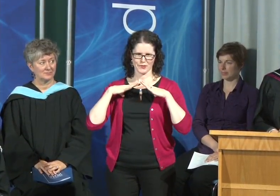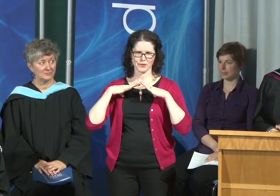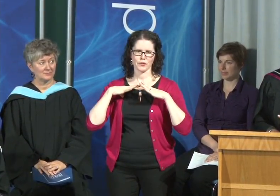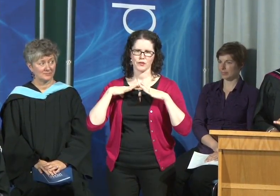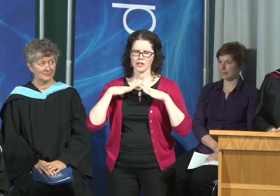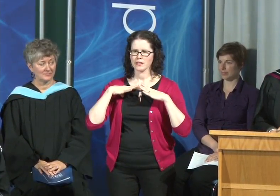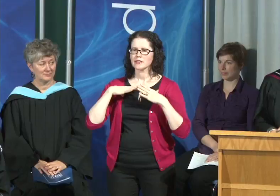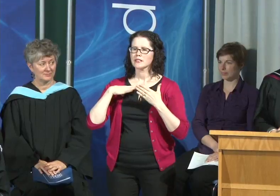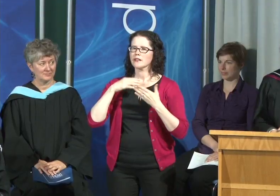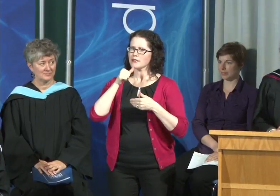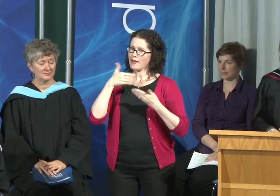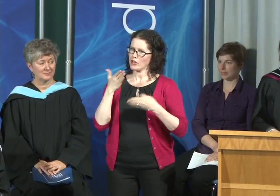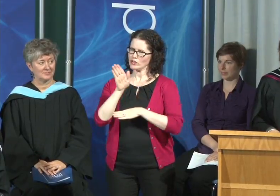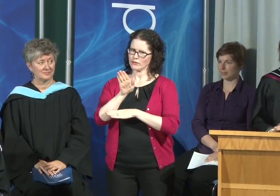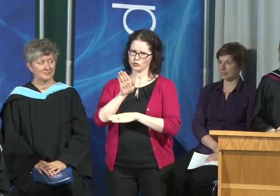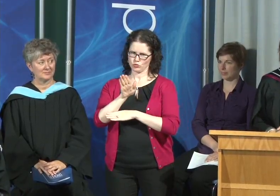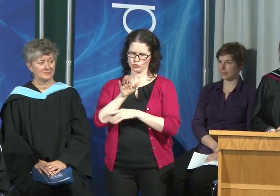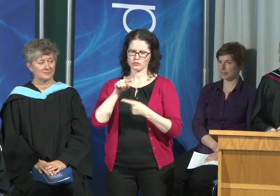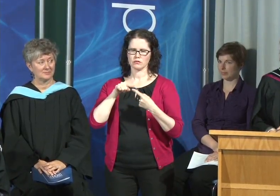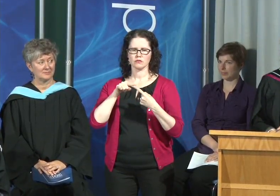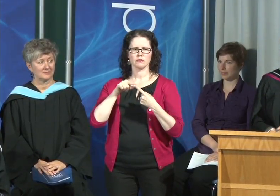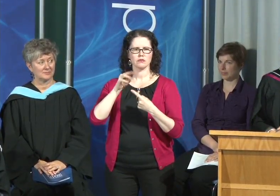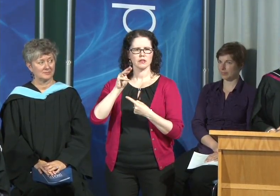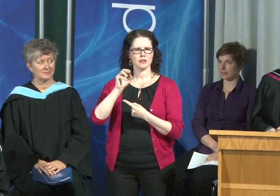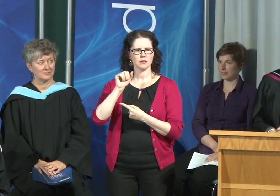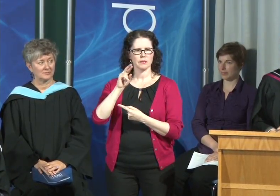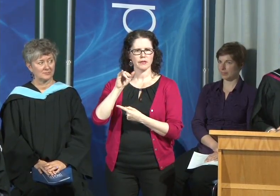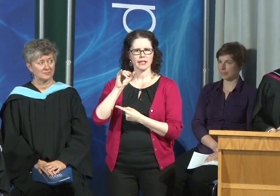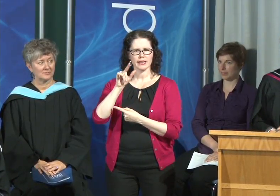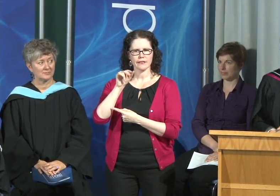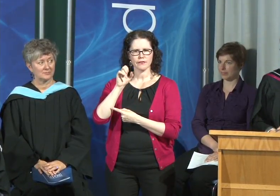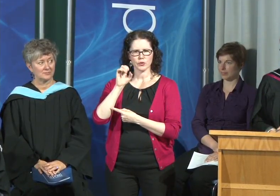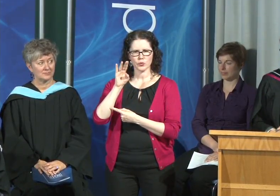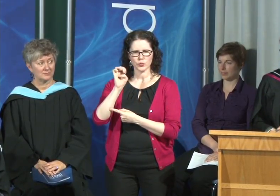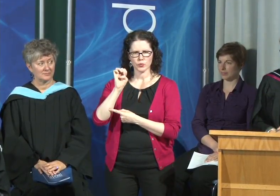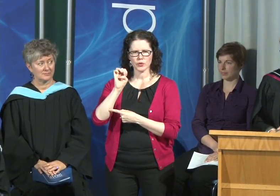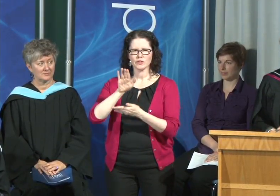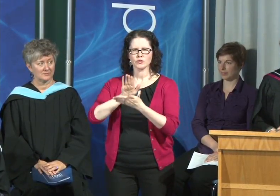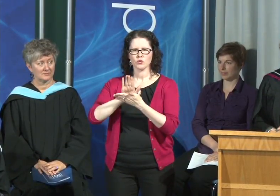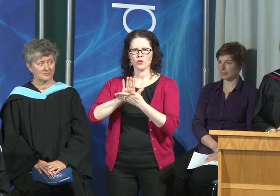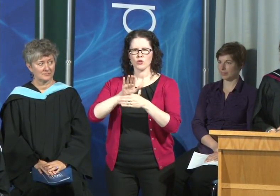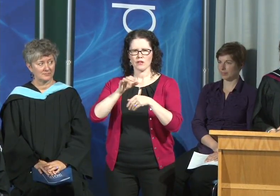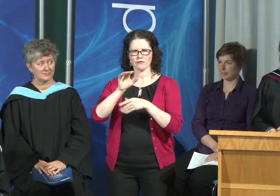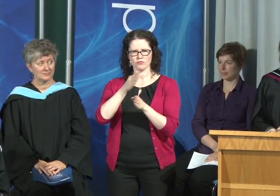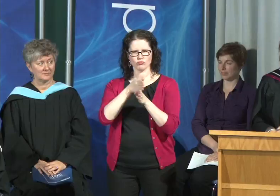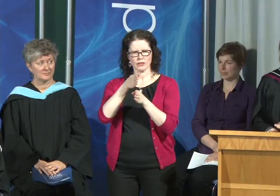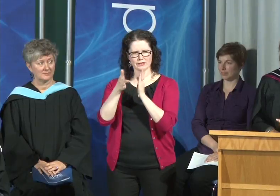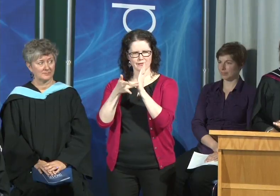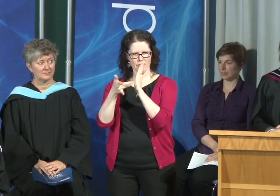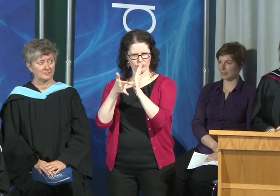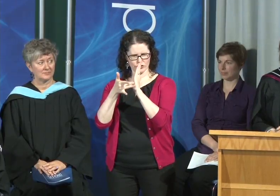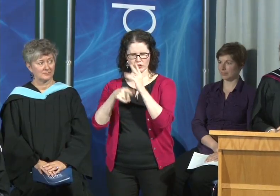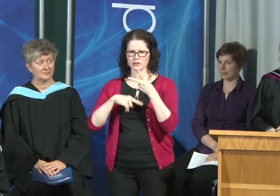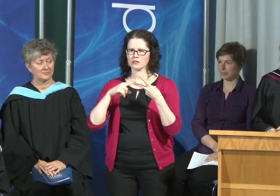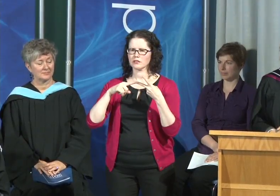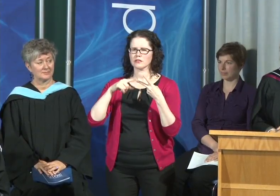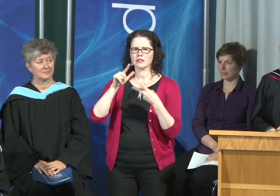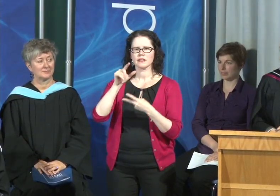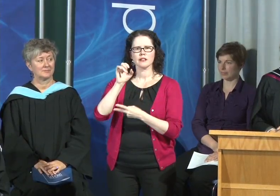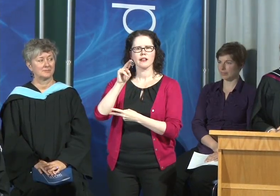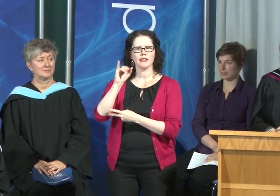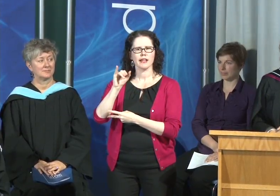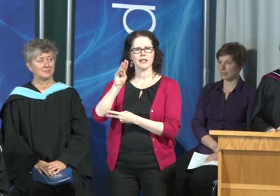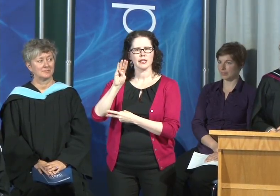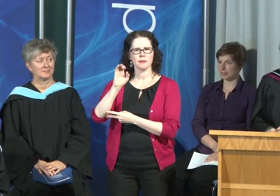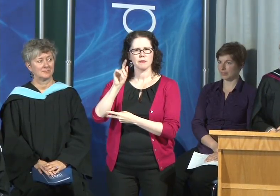not here this afternoon. We had Meryl Levy from Faculty School of Trades and Technology, Lenny